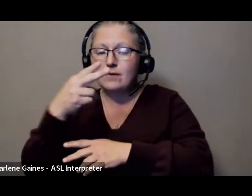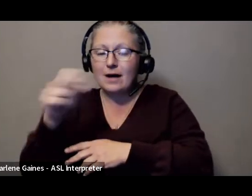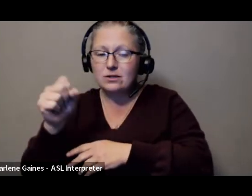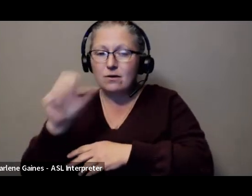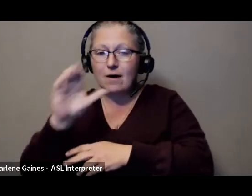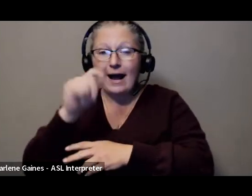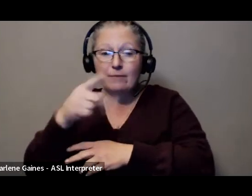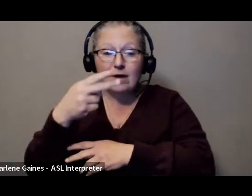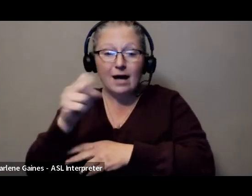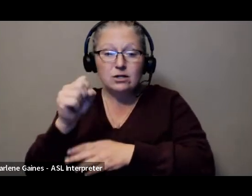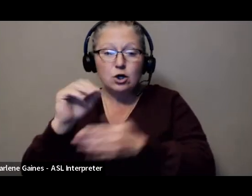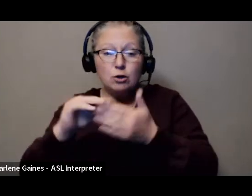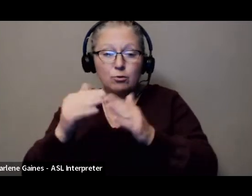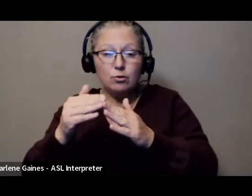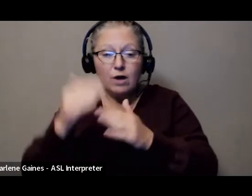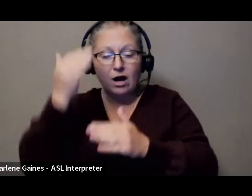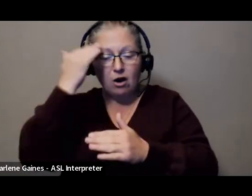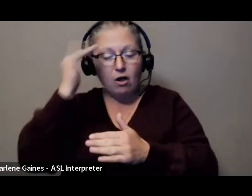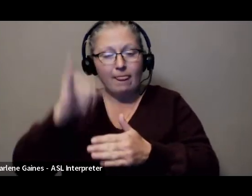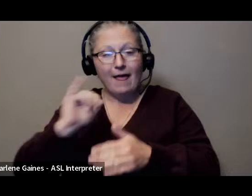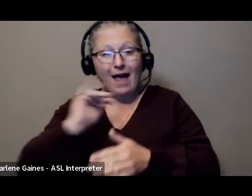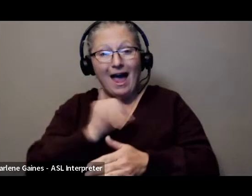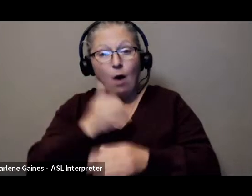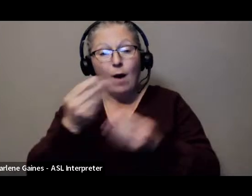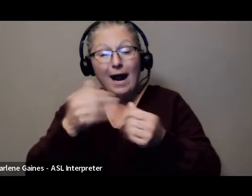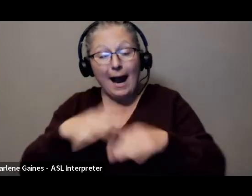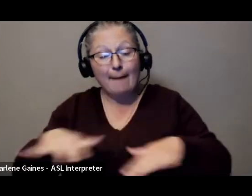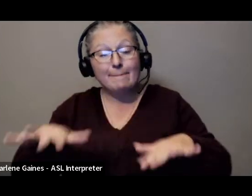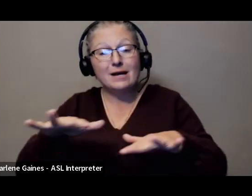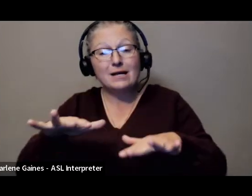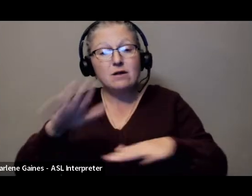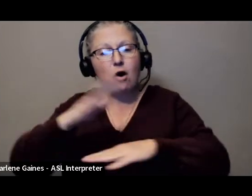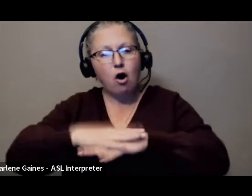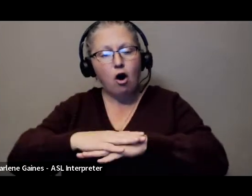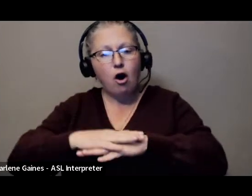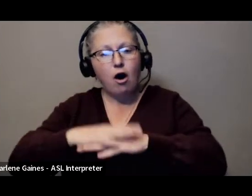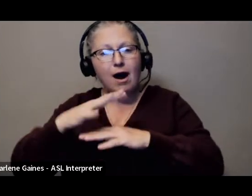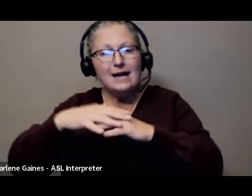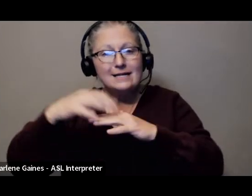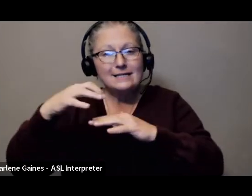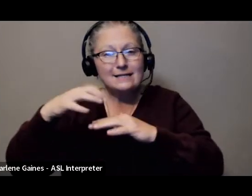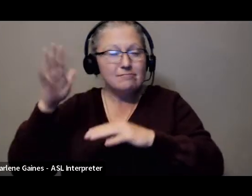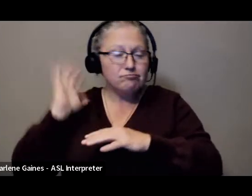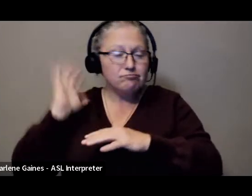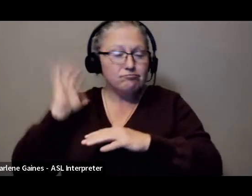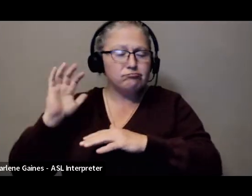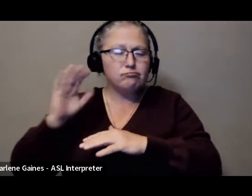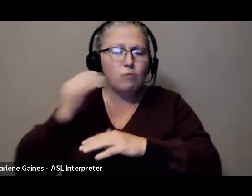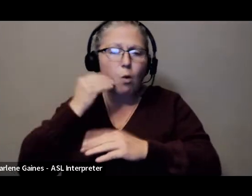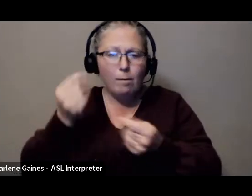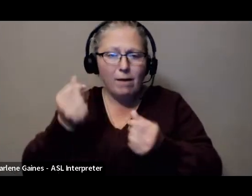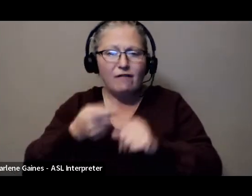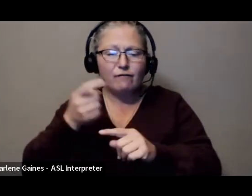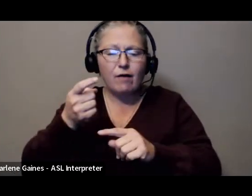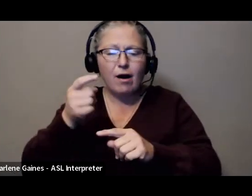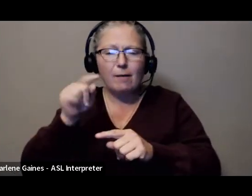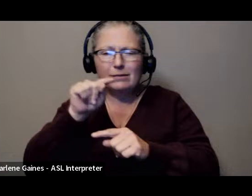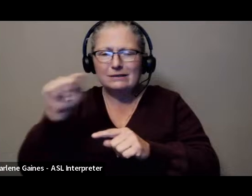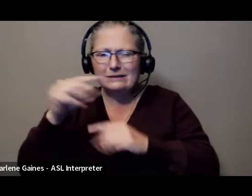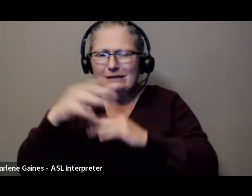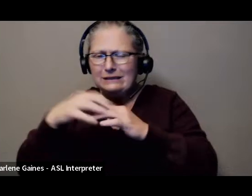The Cappuccino High School community acknowledges that our campus lies on the ancestral homeland of the Ramaytush